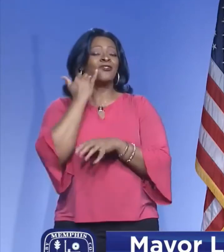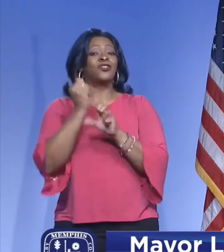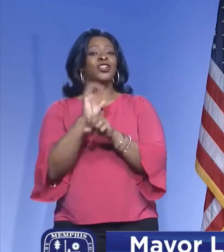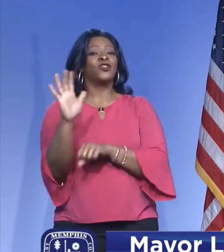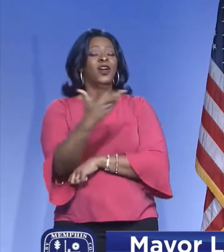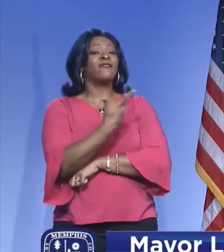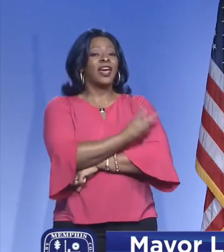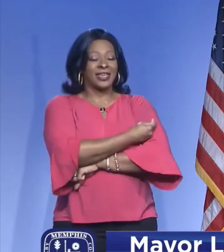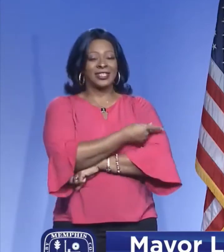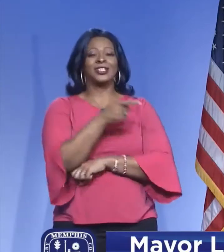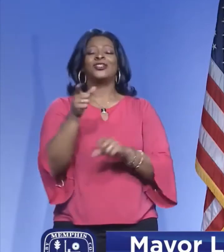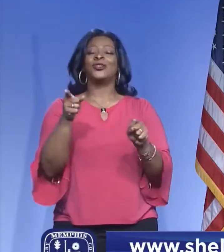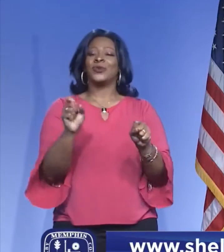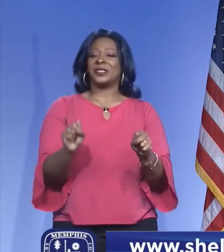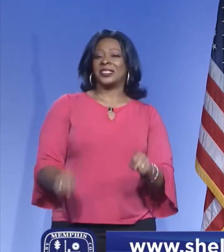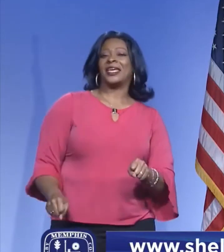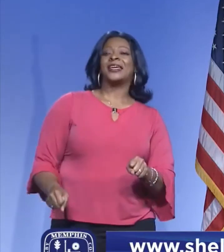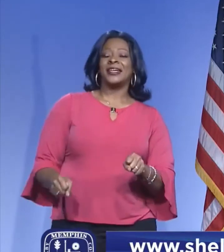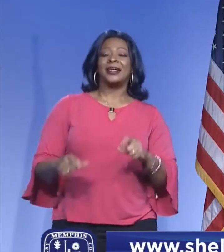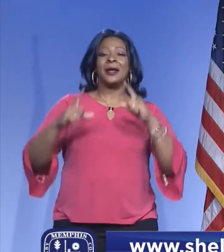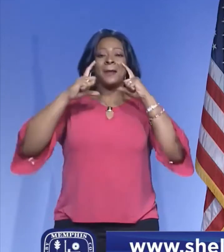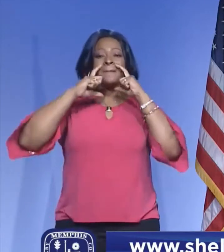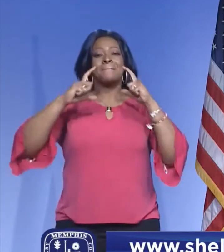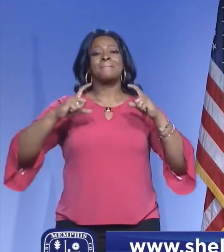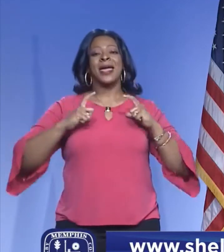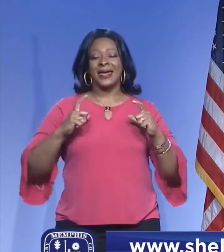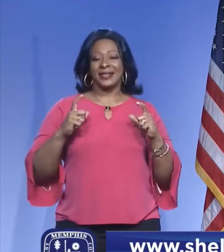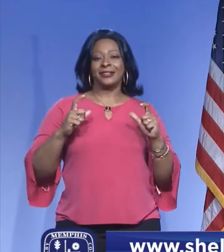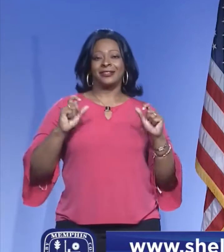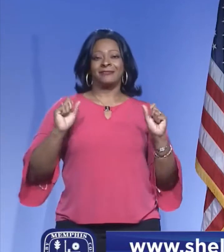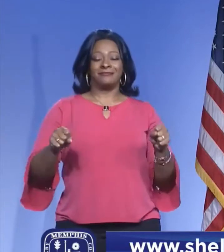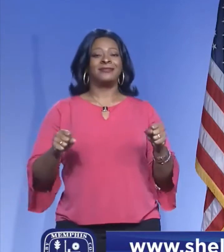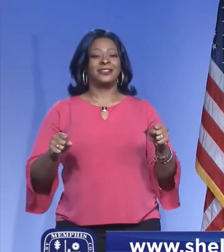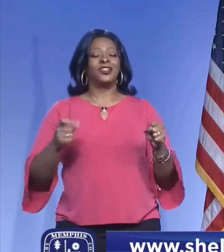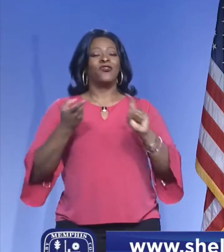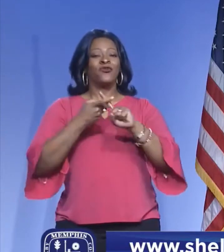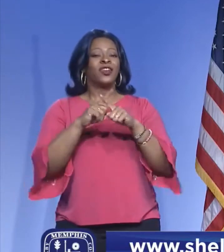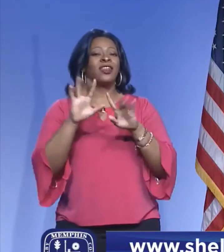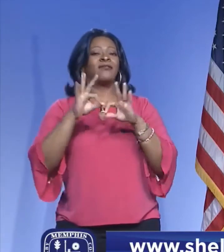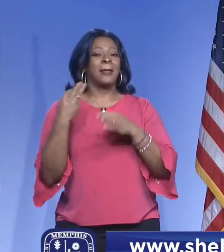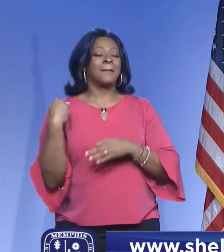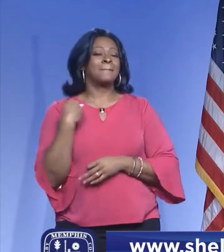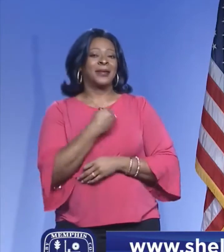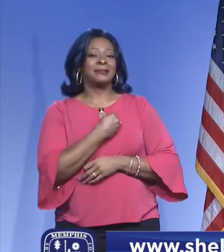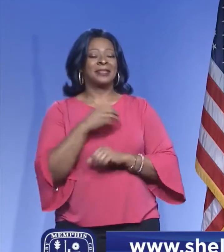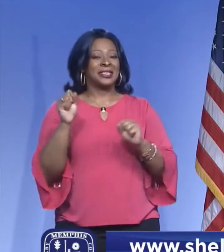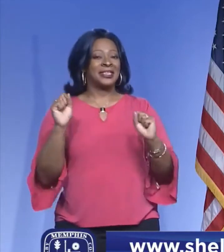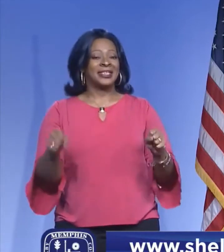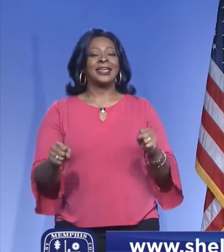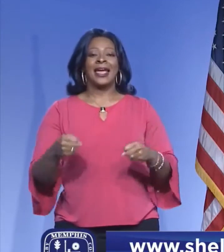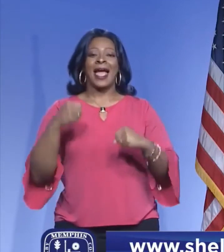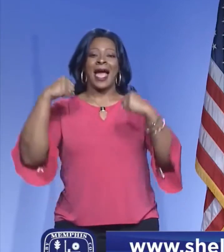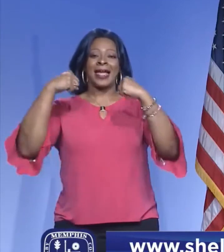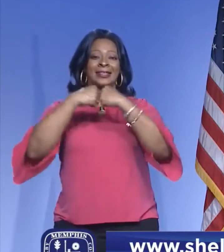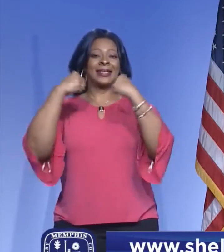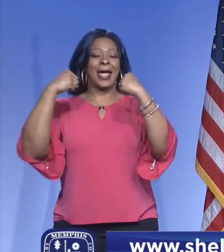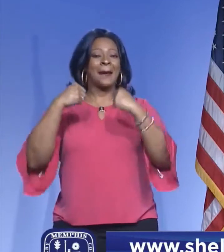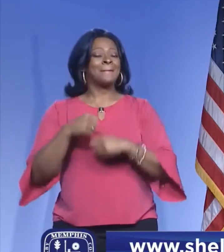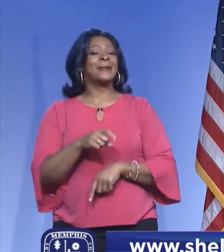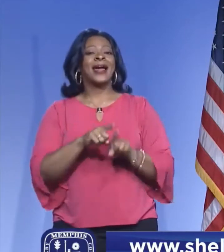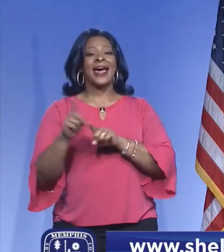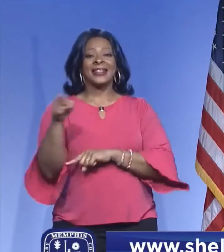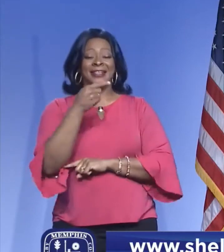vaccine, you'll be able to take off your mask and maybe give your friends and your relatives a dap, as they